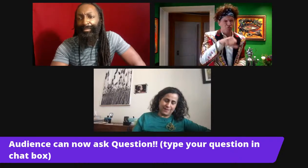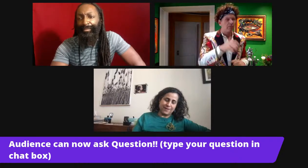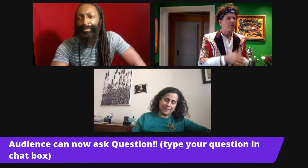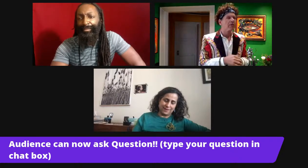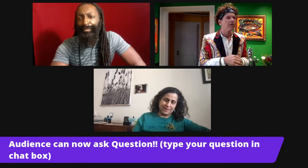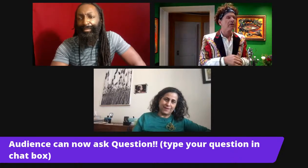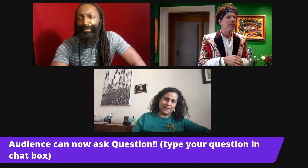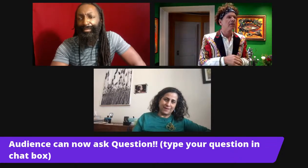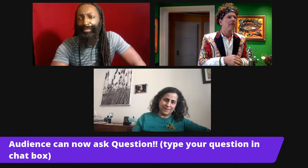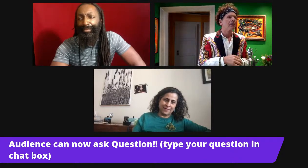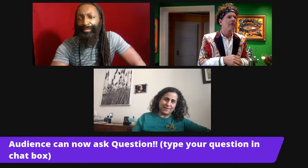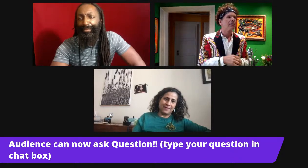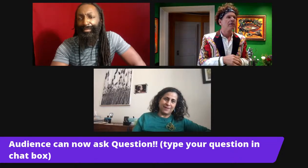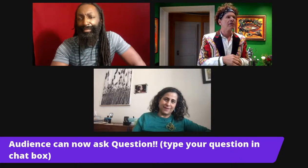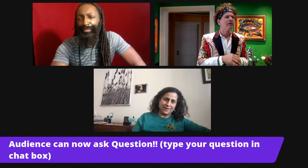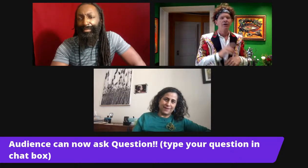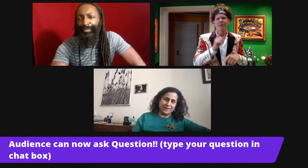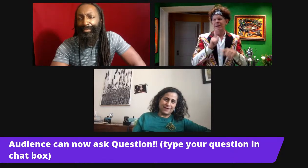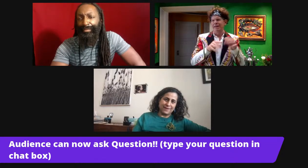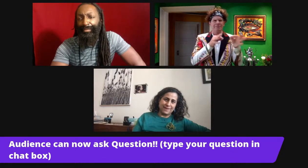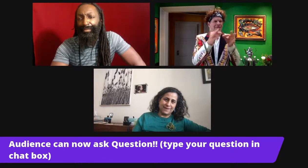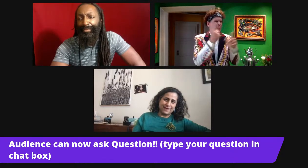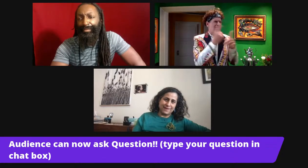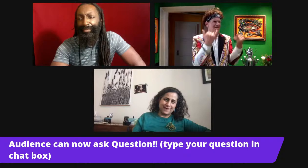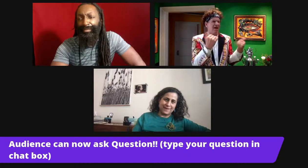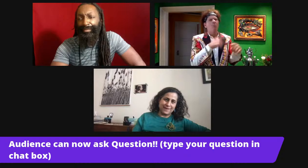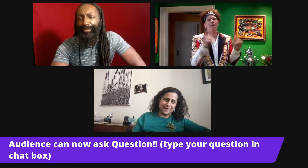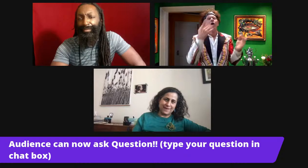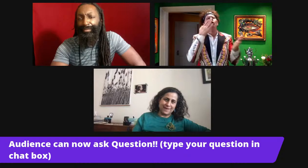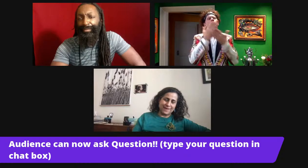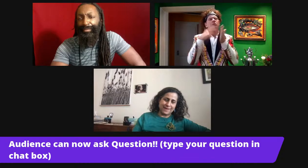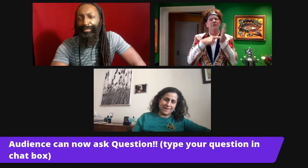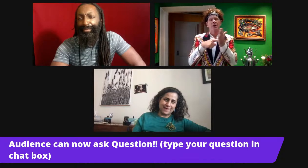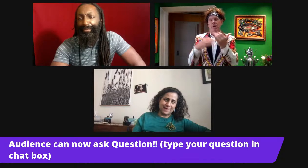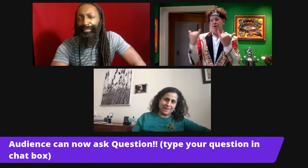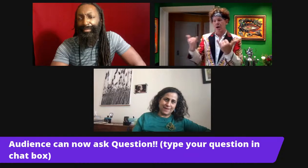You know, there is some of the art that I have that has a message.